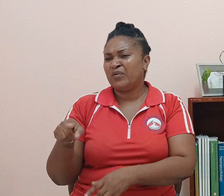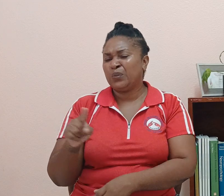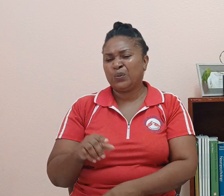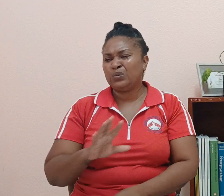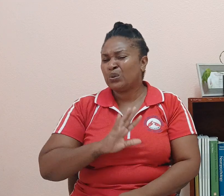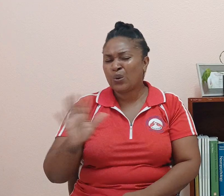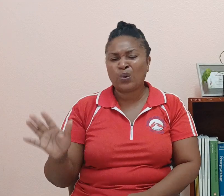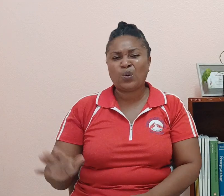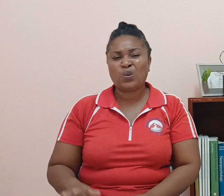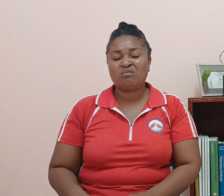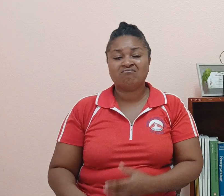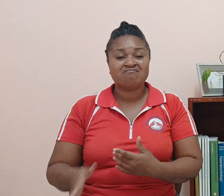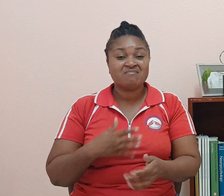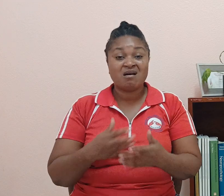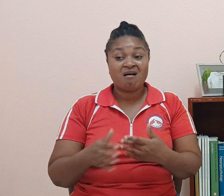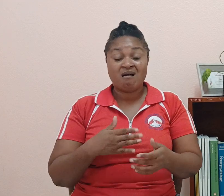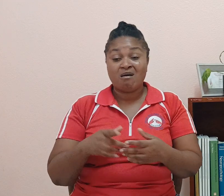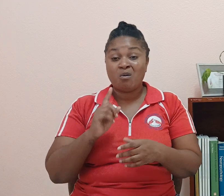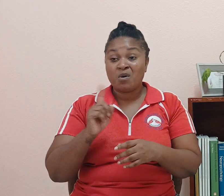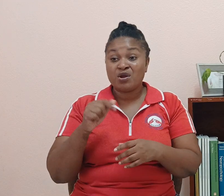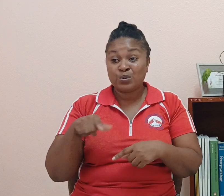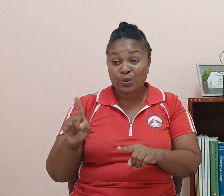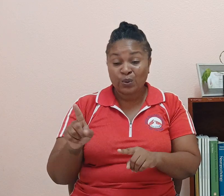Wherever you go, I will go.